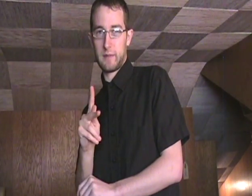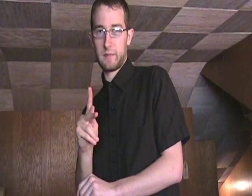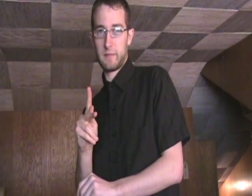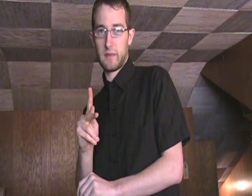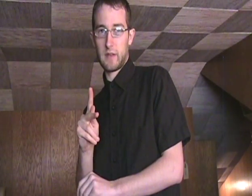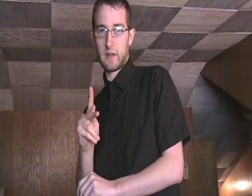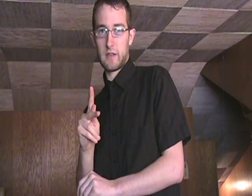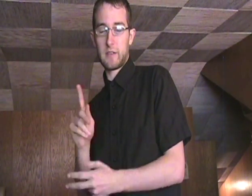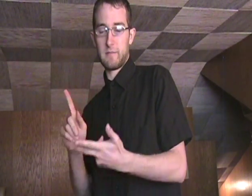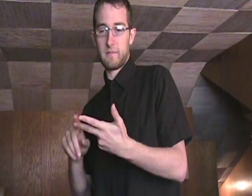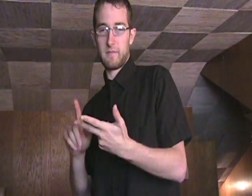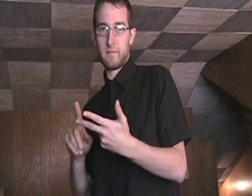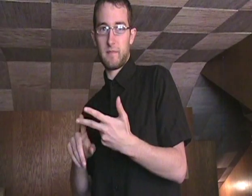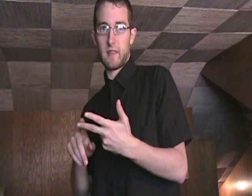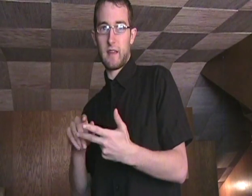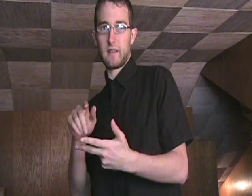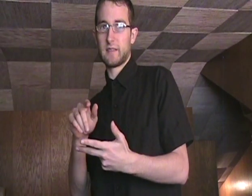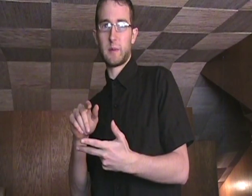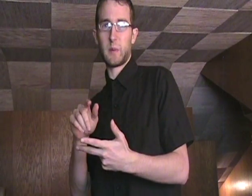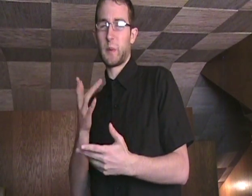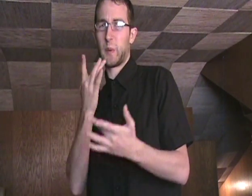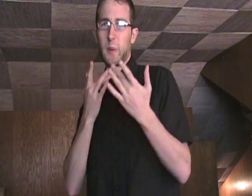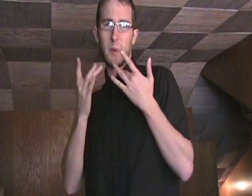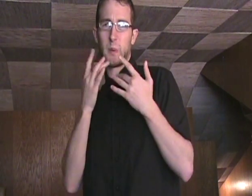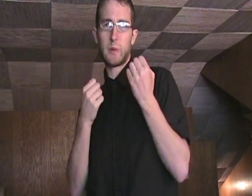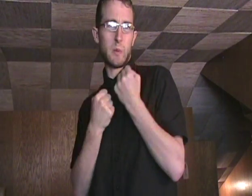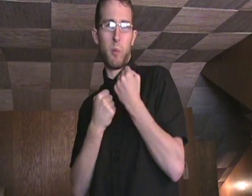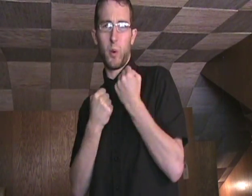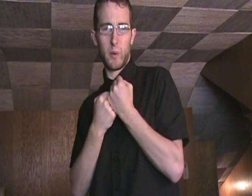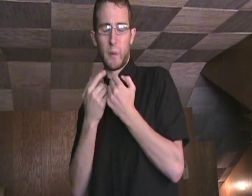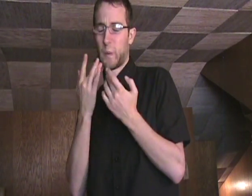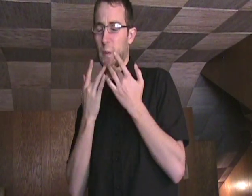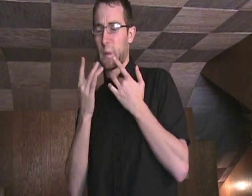Lack of support. And then we'll talk about that in just a second.